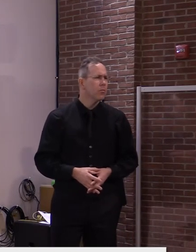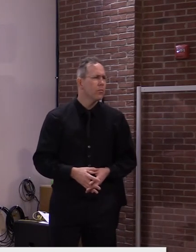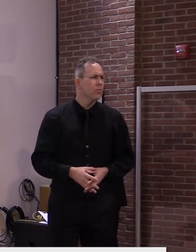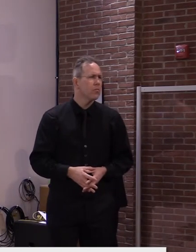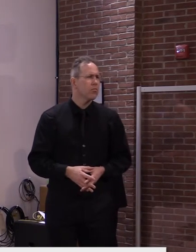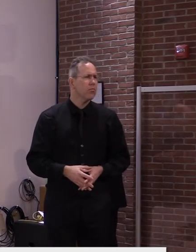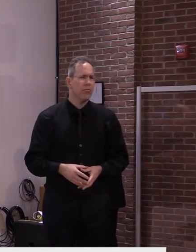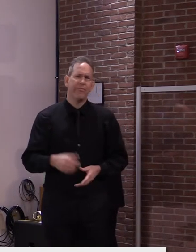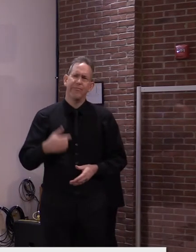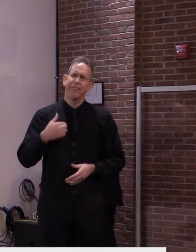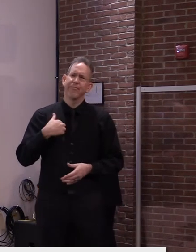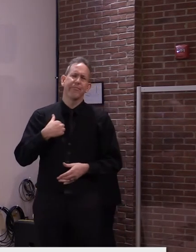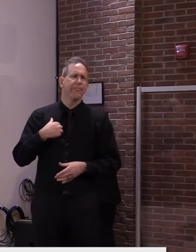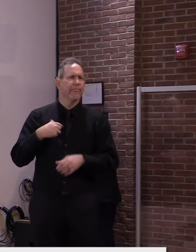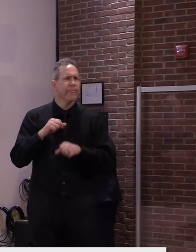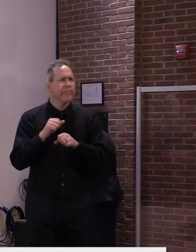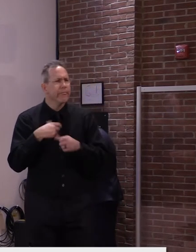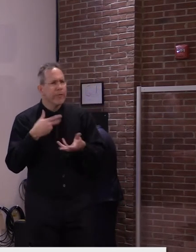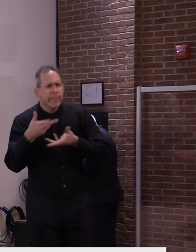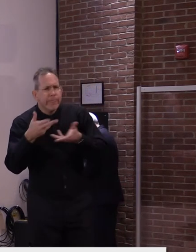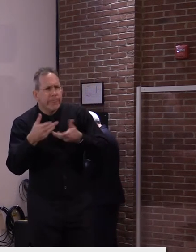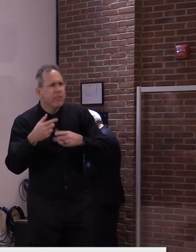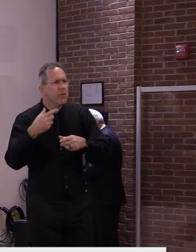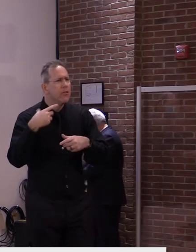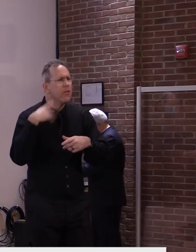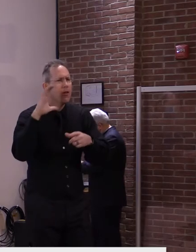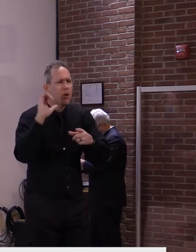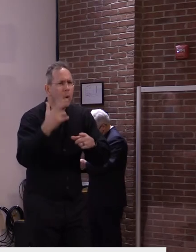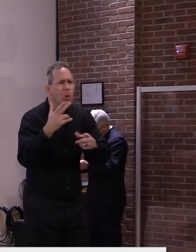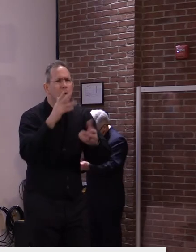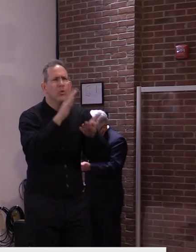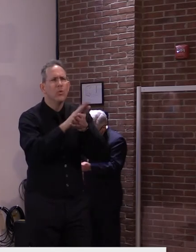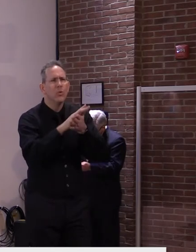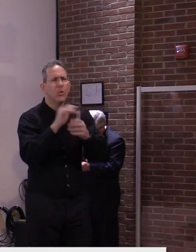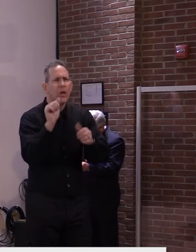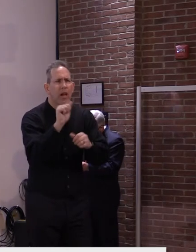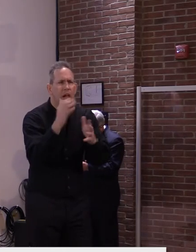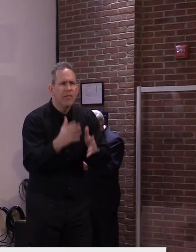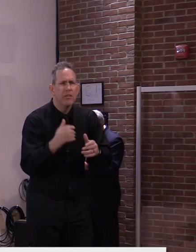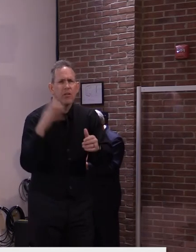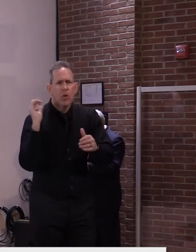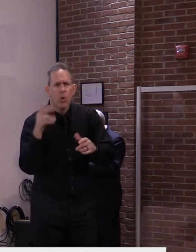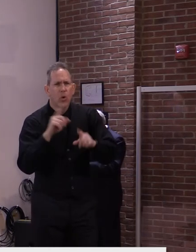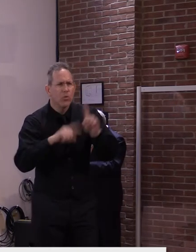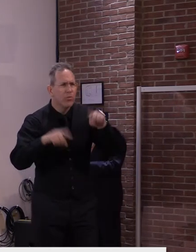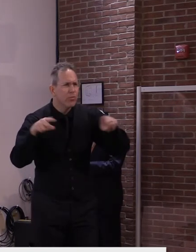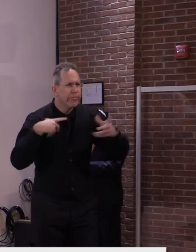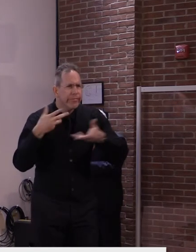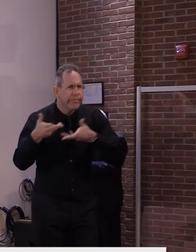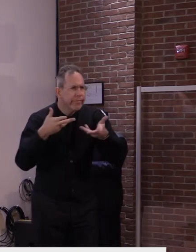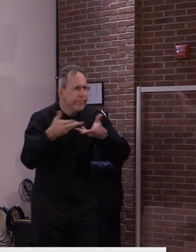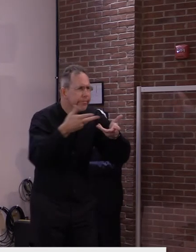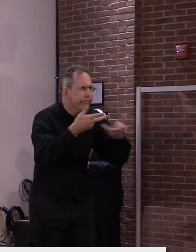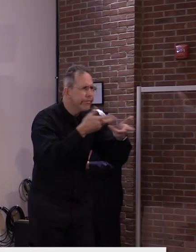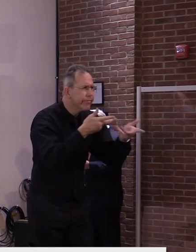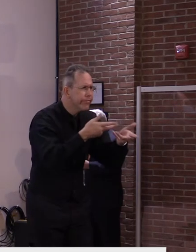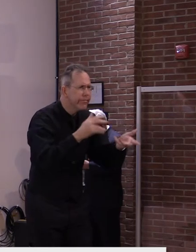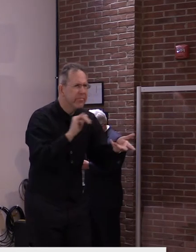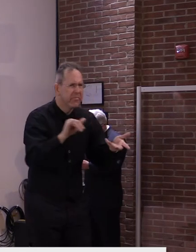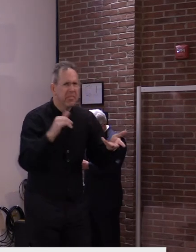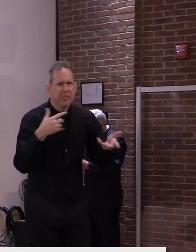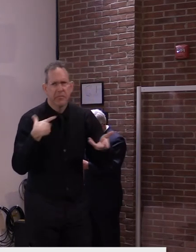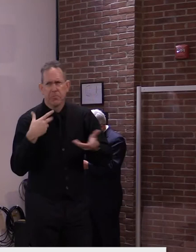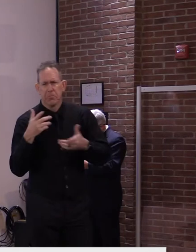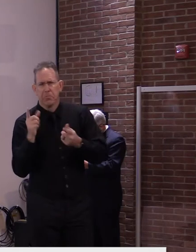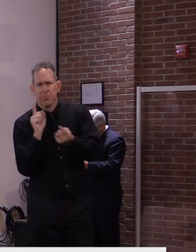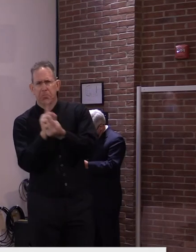just on behalf of NSN, but they're also on behalf of a big chunk of all of the